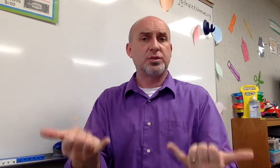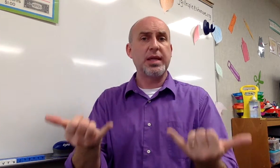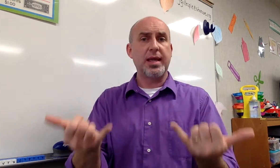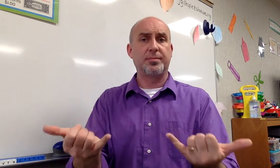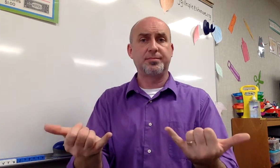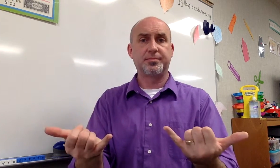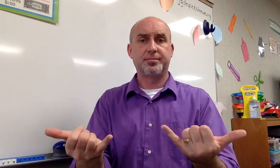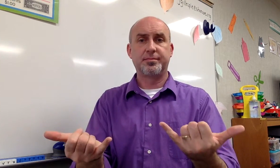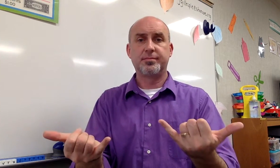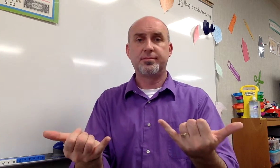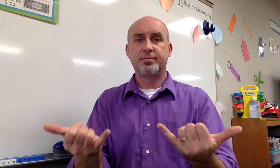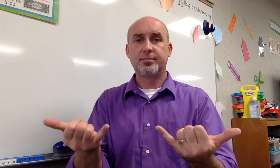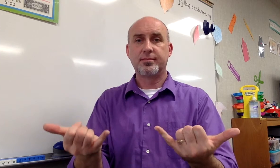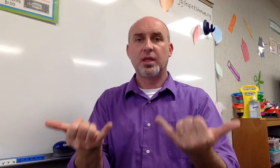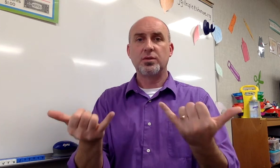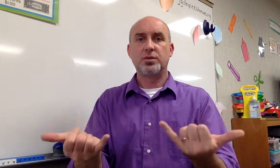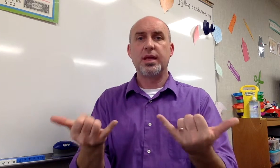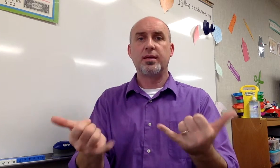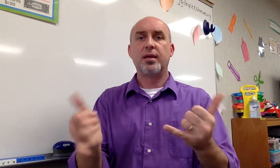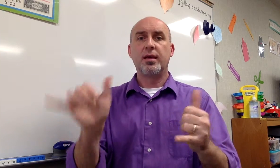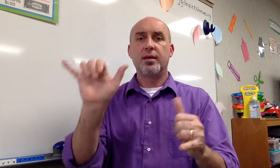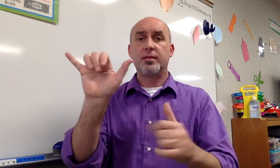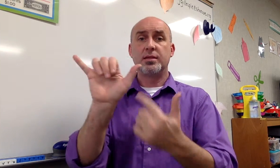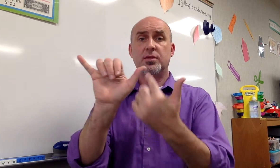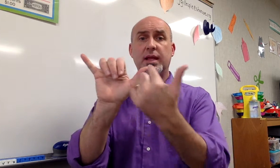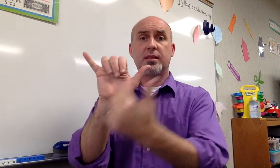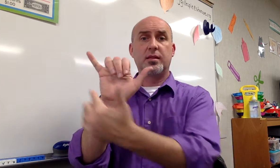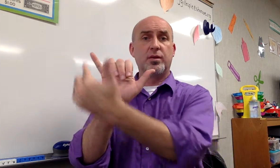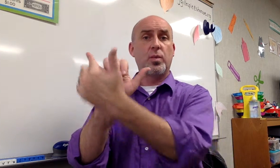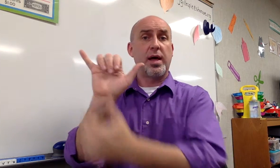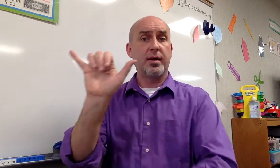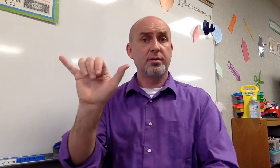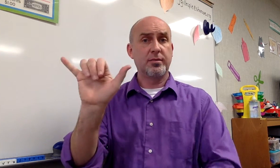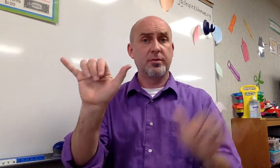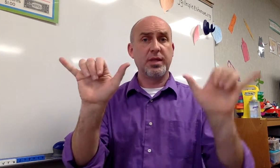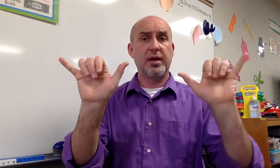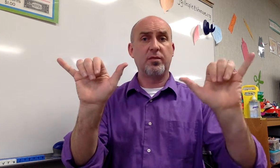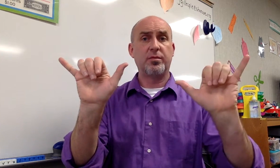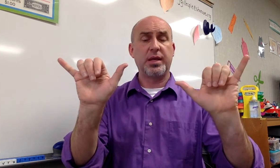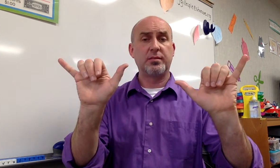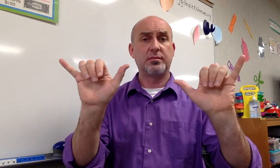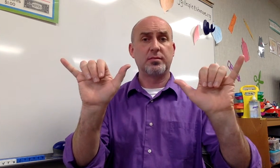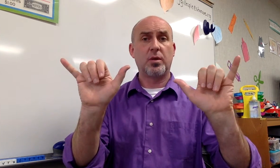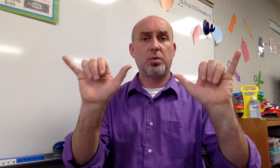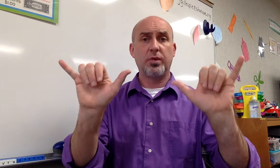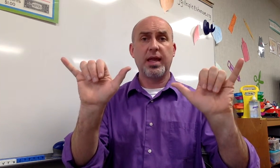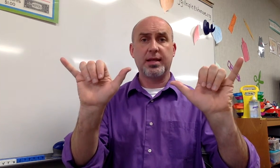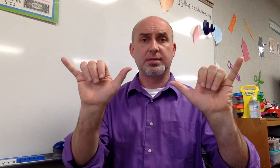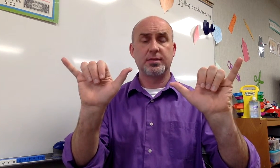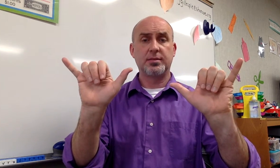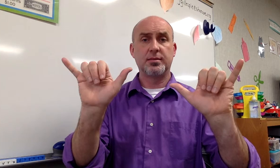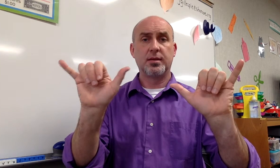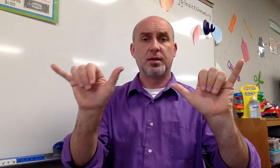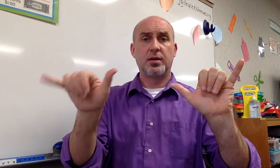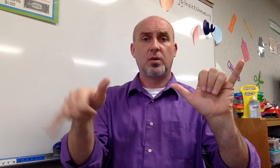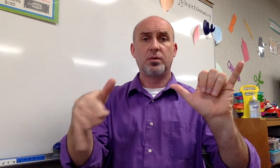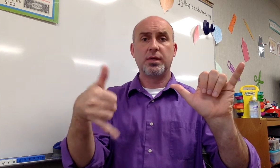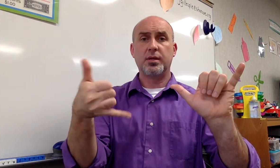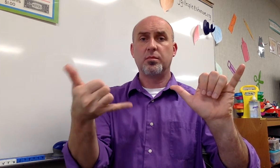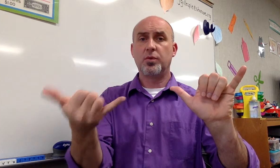today. Today. These are like the letter Y from the alphabet on both hands, only your